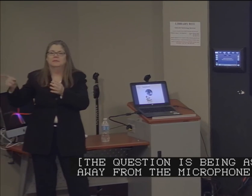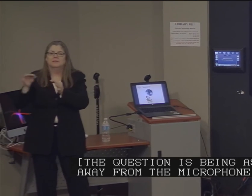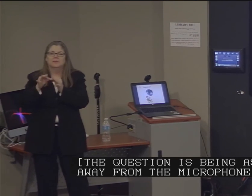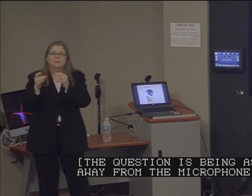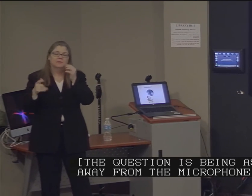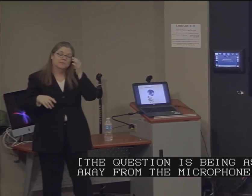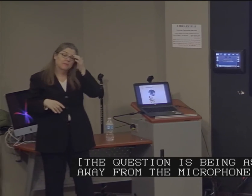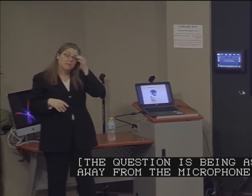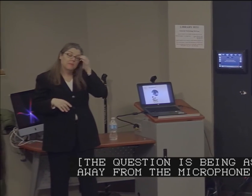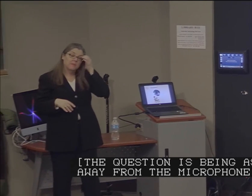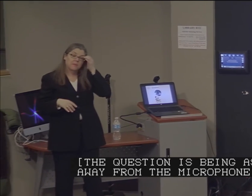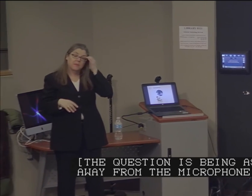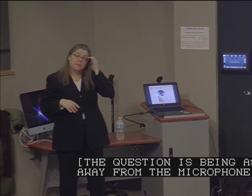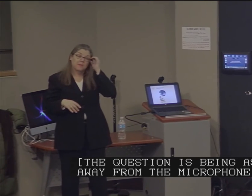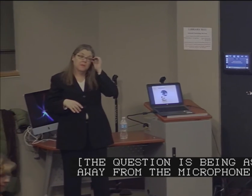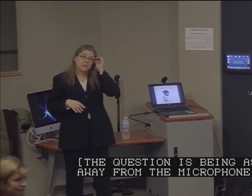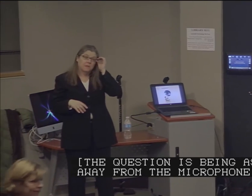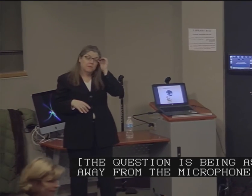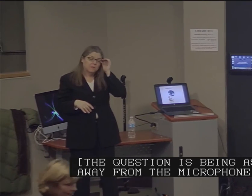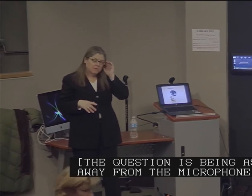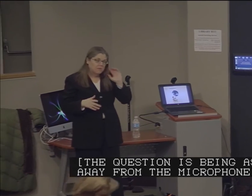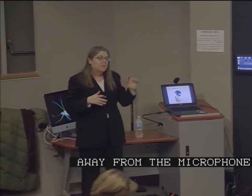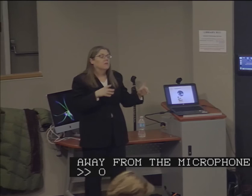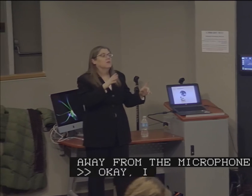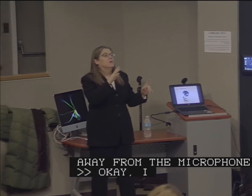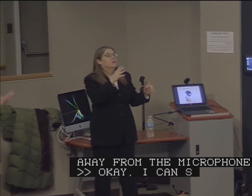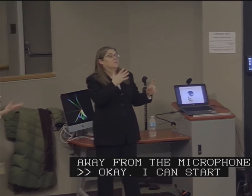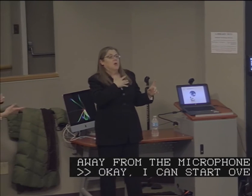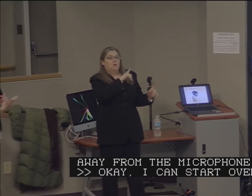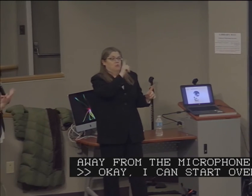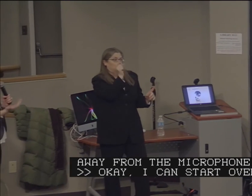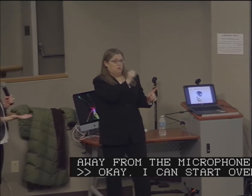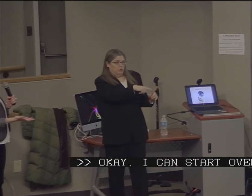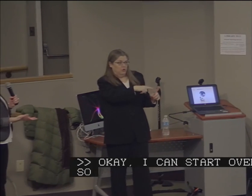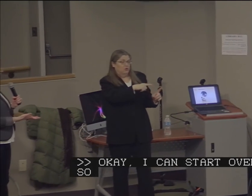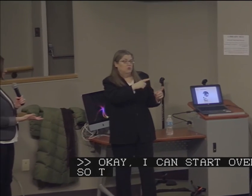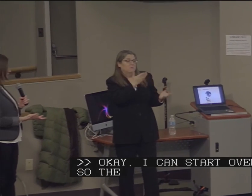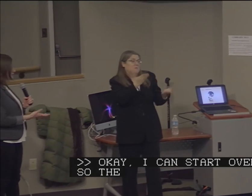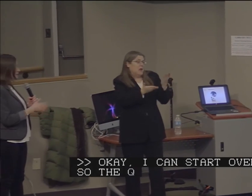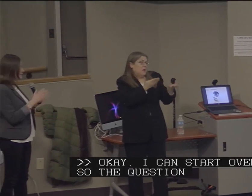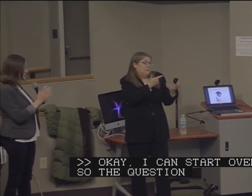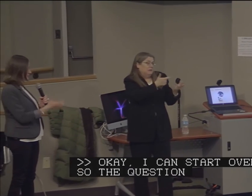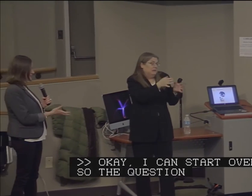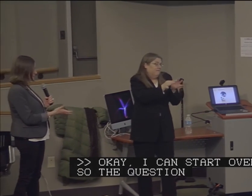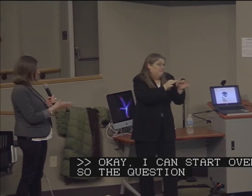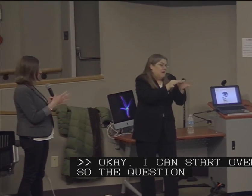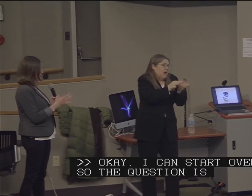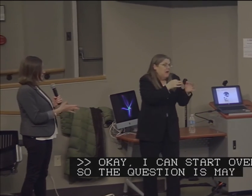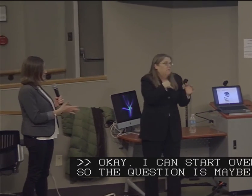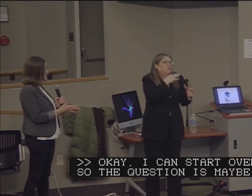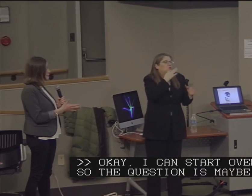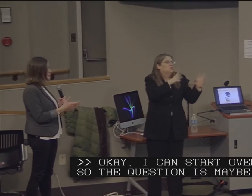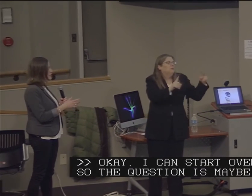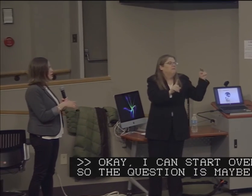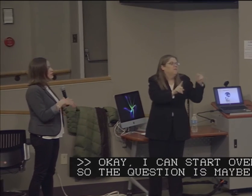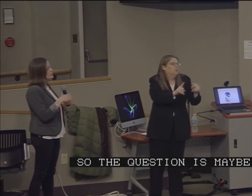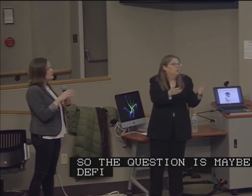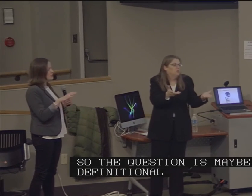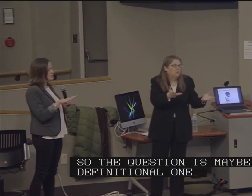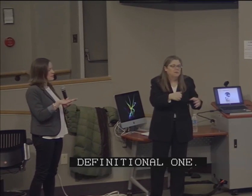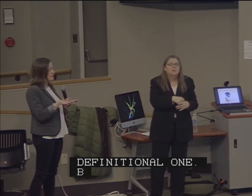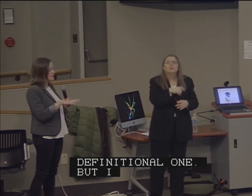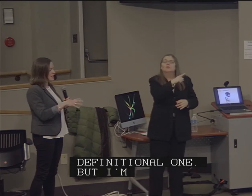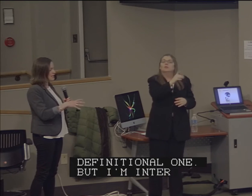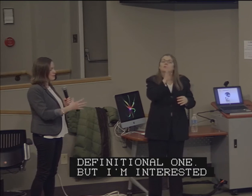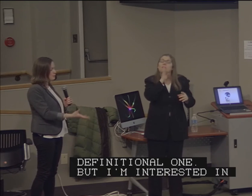I can start over again. So the question is maybe just a definitional one, but I'm interested in your perspective. You